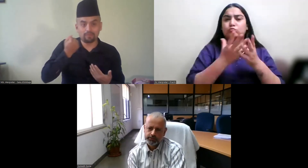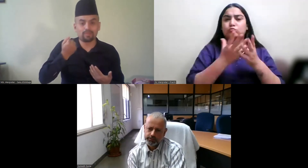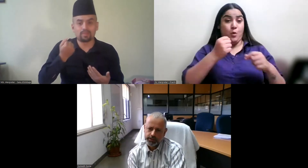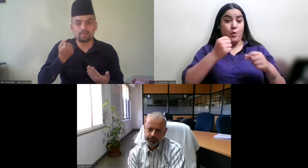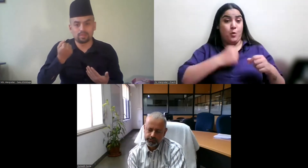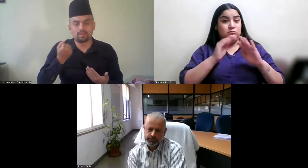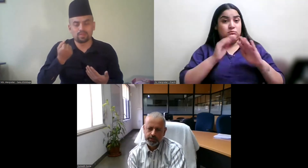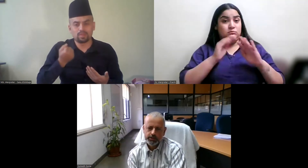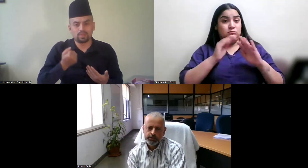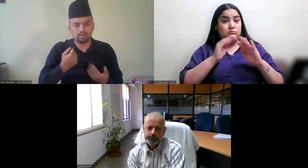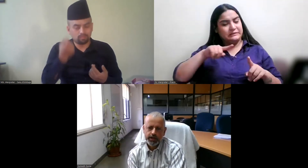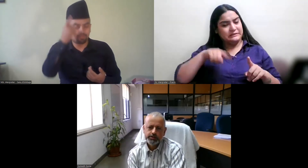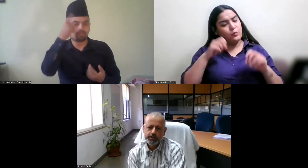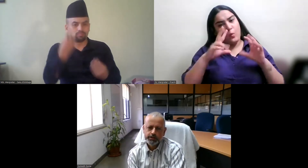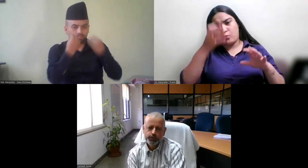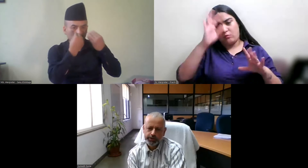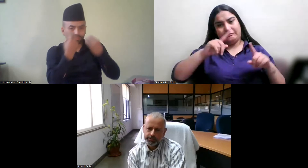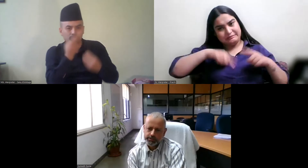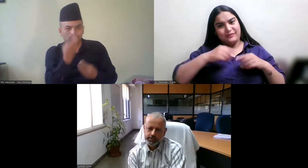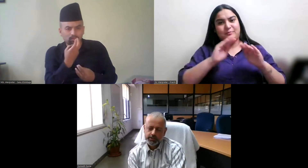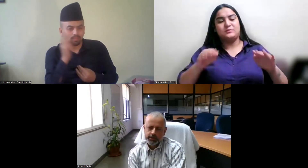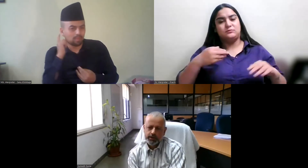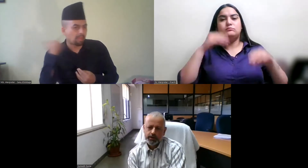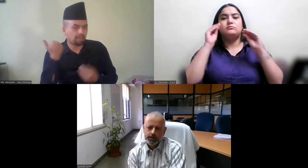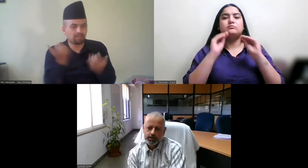sensitize us, we can't really ignore it.